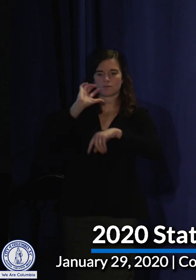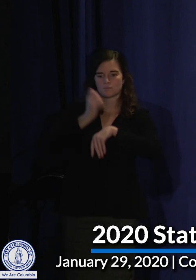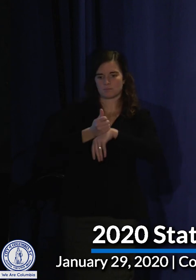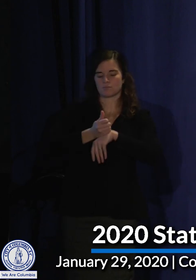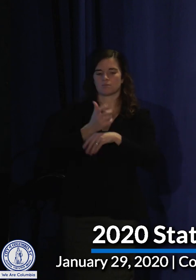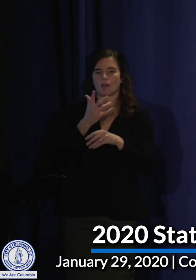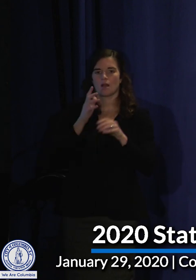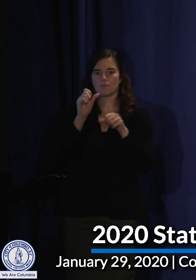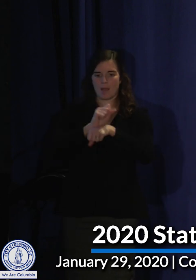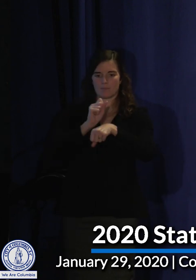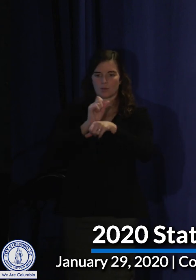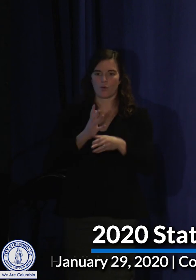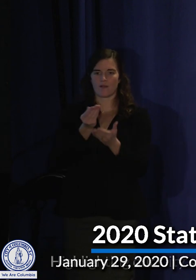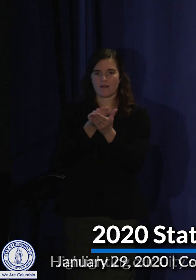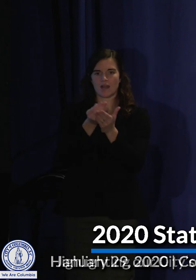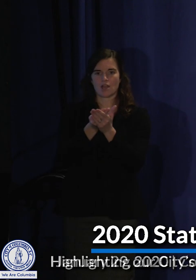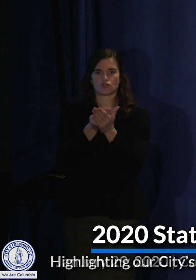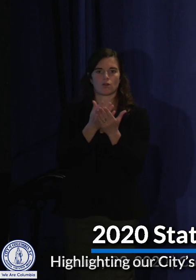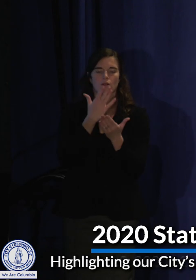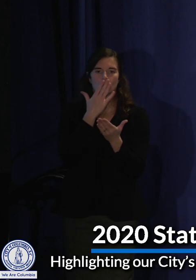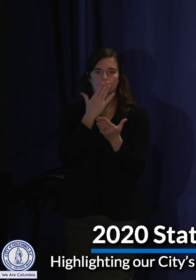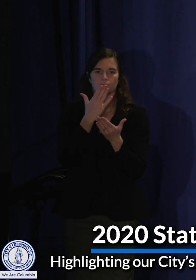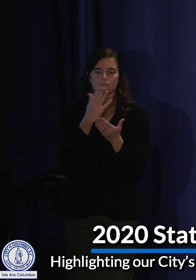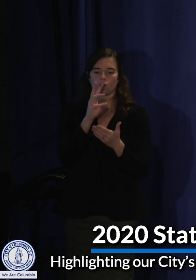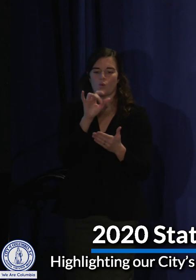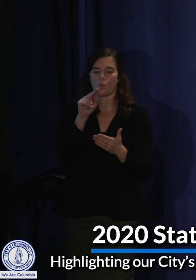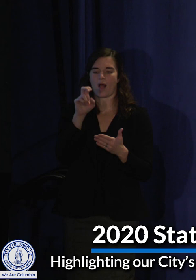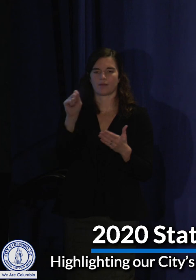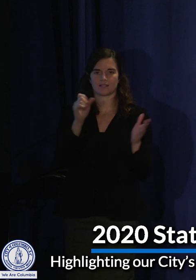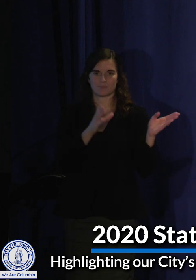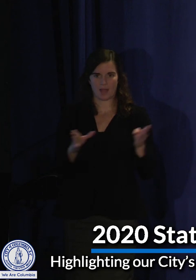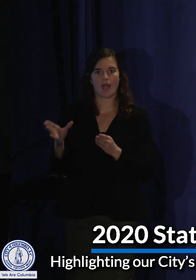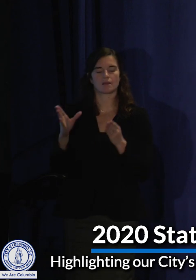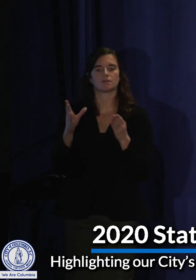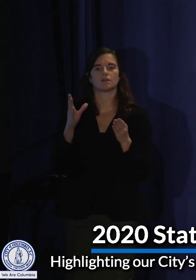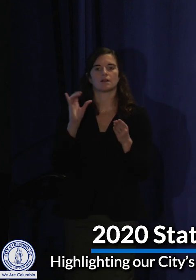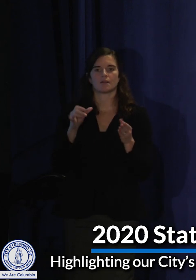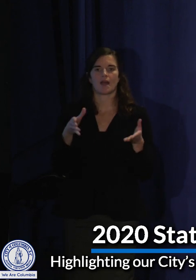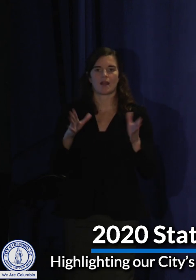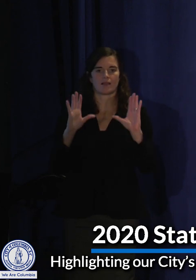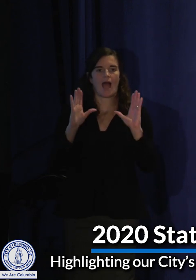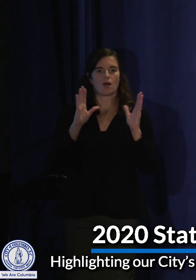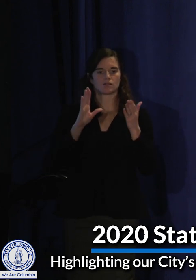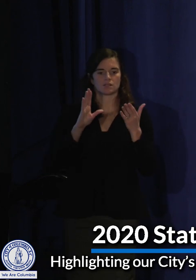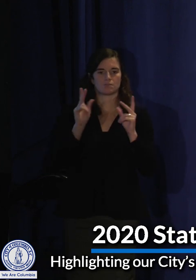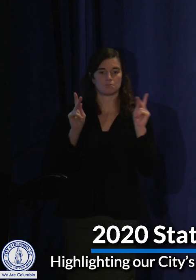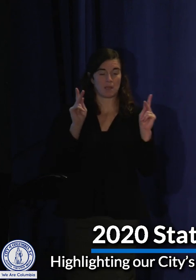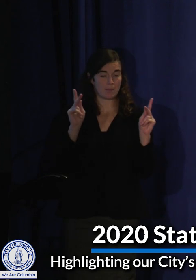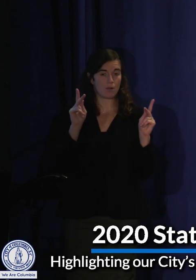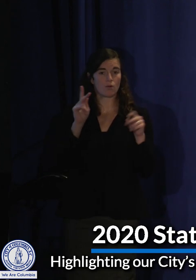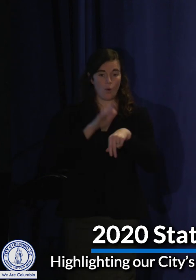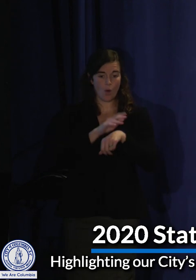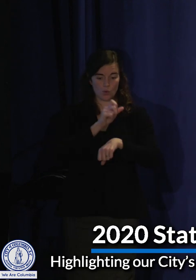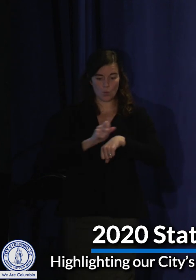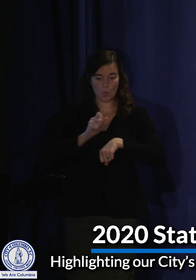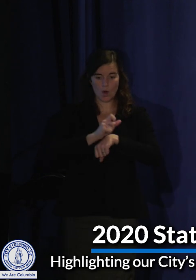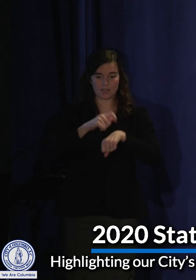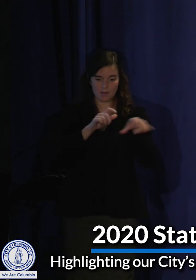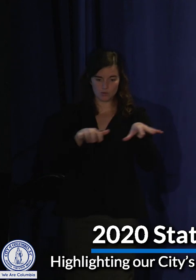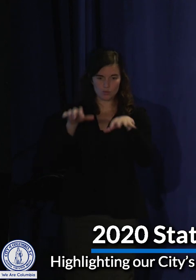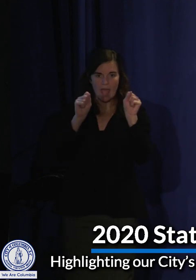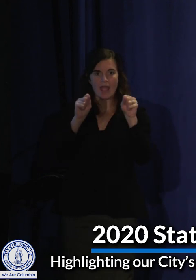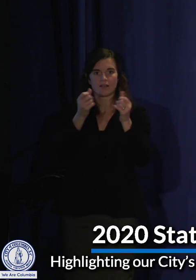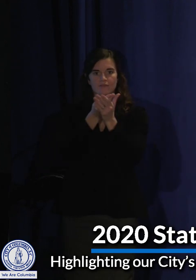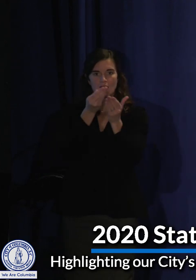program for our City of Columbia employees that allows our cities on work time to take financial wellness courses that help